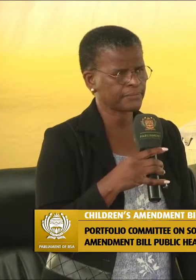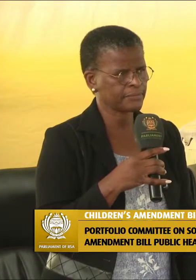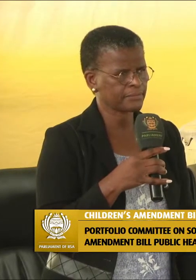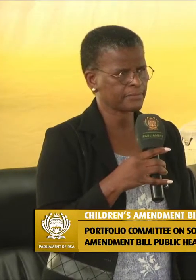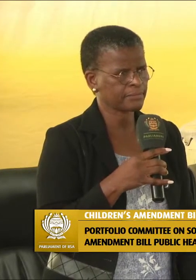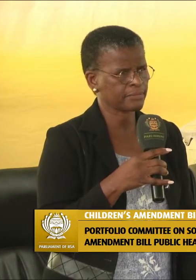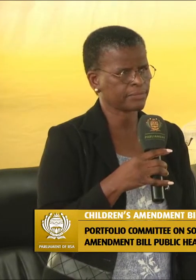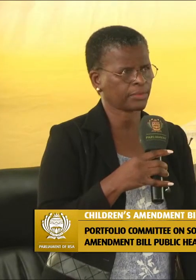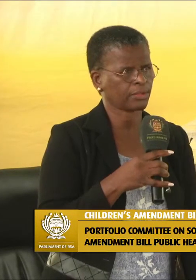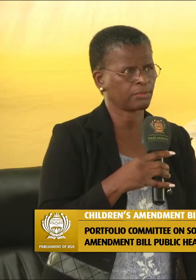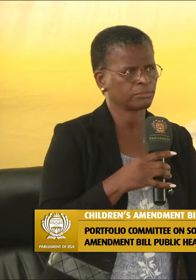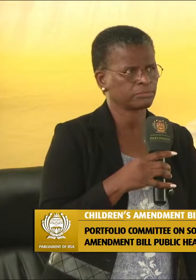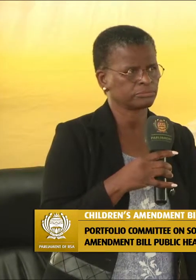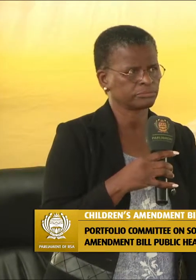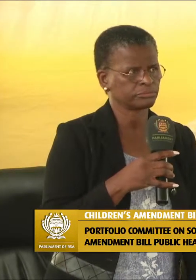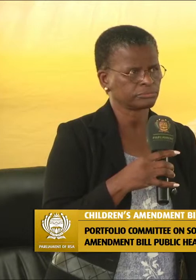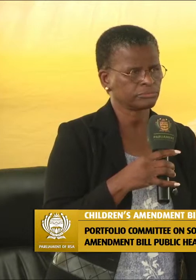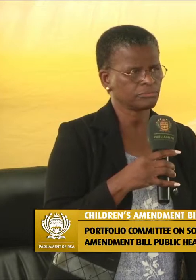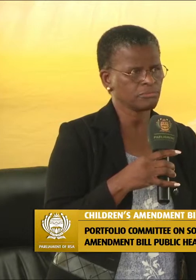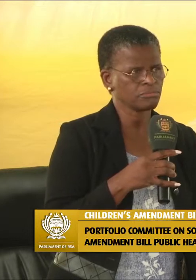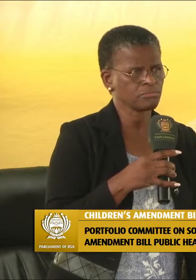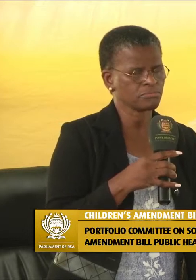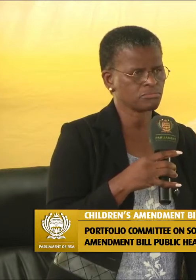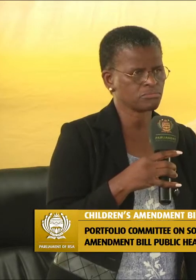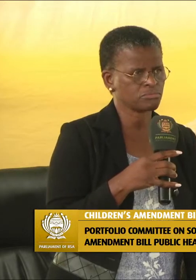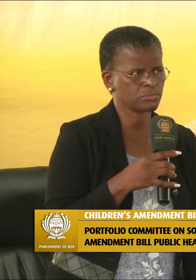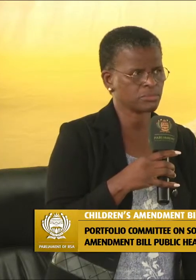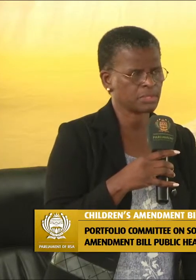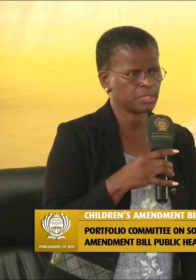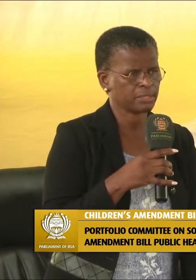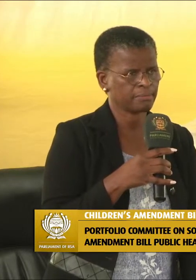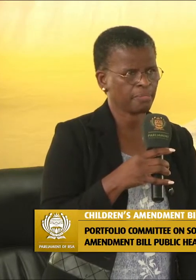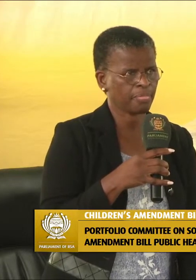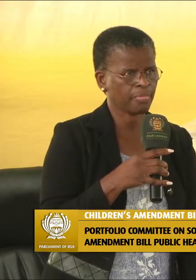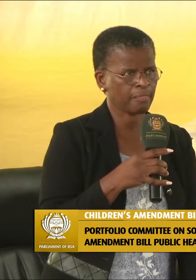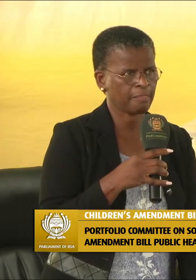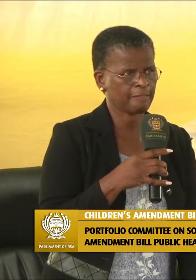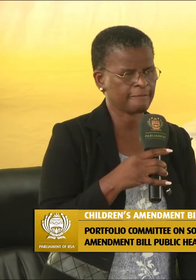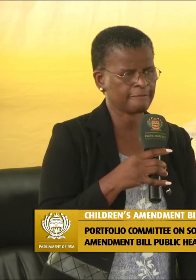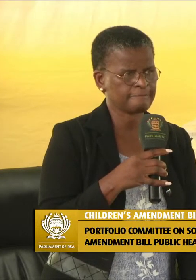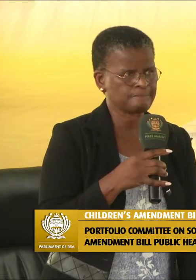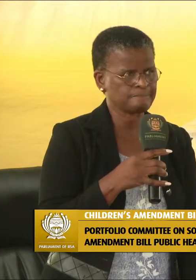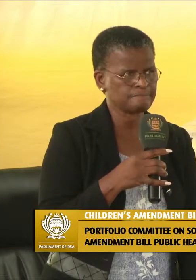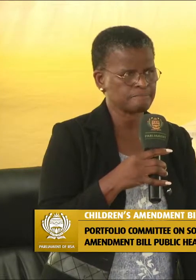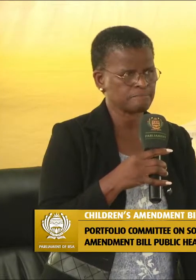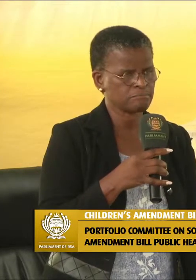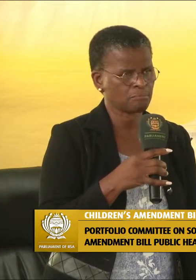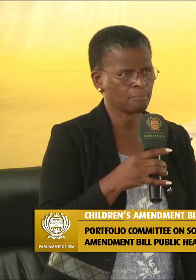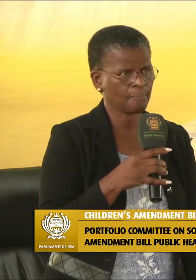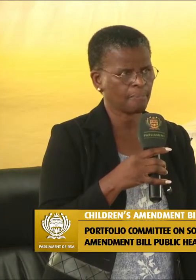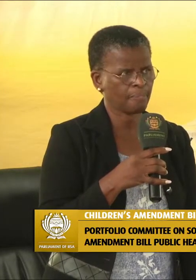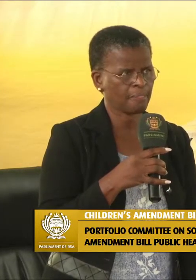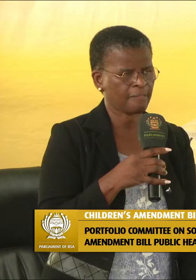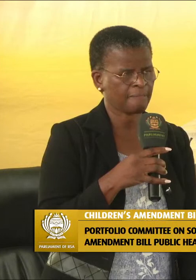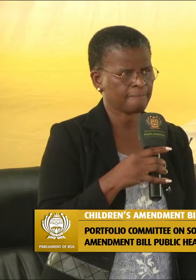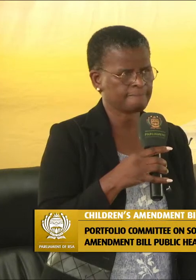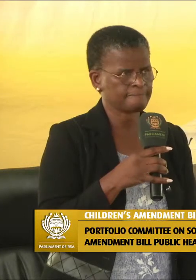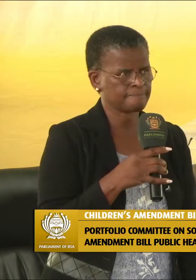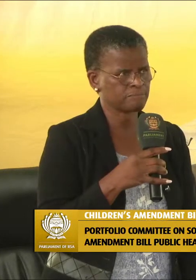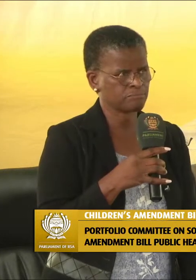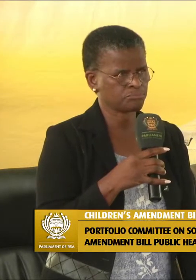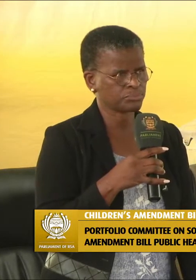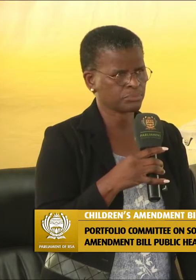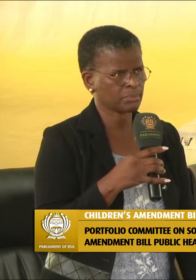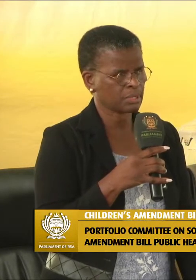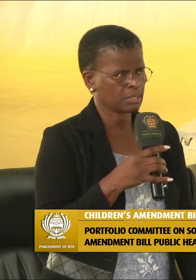Ukubeka izingane zethu noma isithakazelo sezingane zethu phambili kuyinto ebaluleke kakhulu, futhi ngithanda ukunibonga nonke